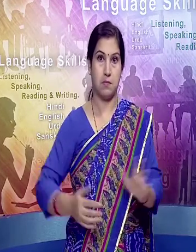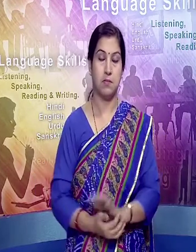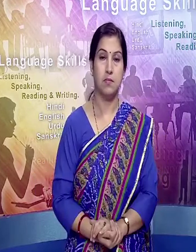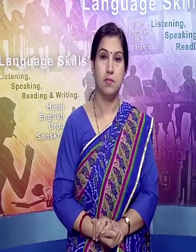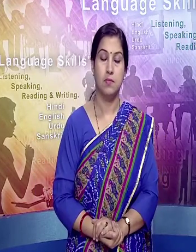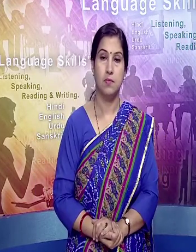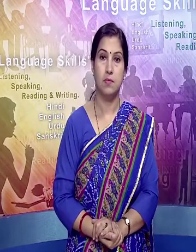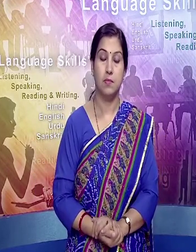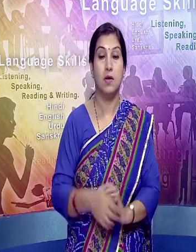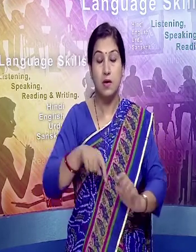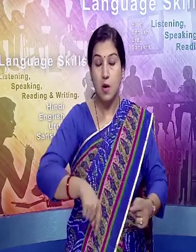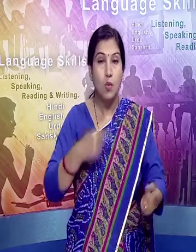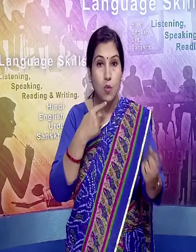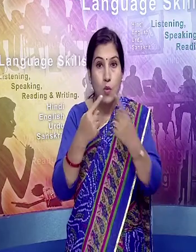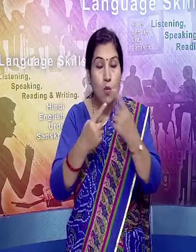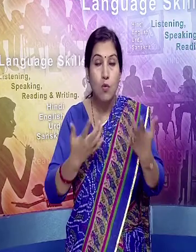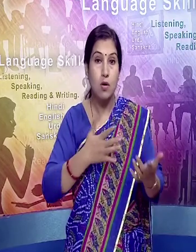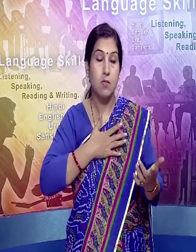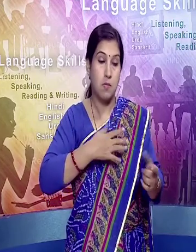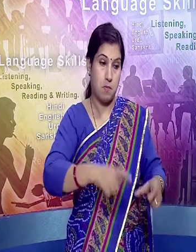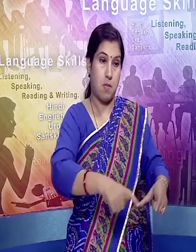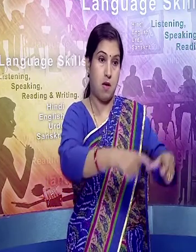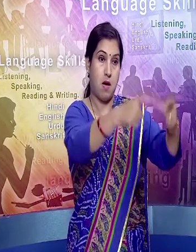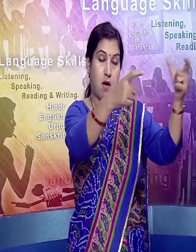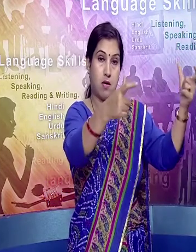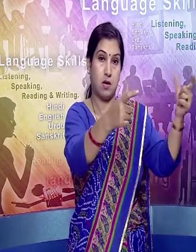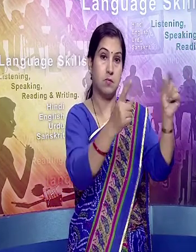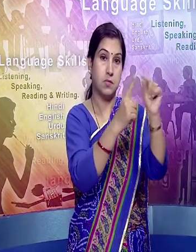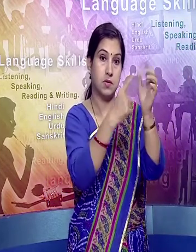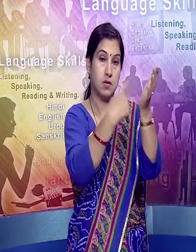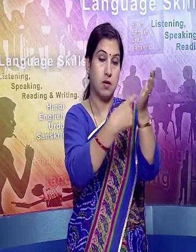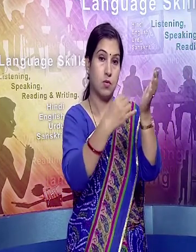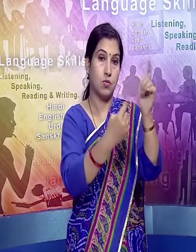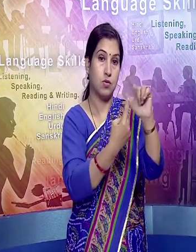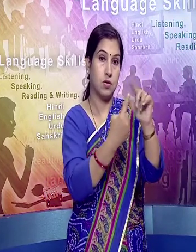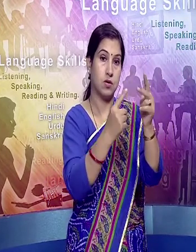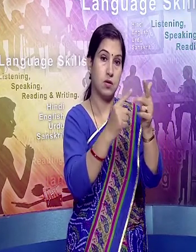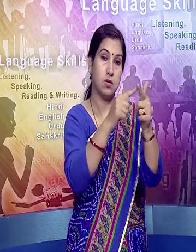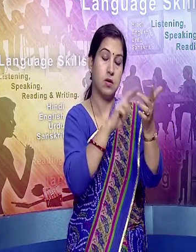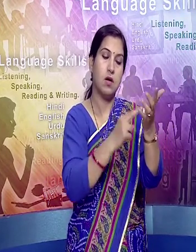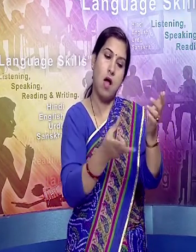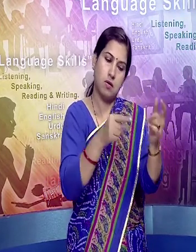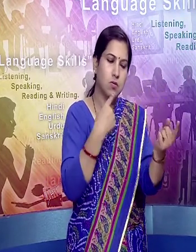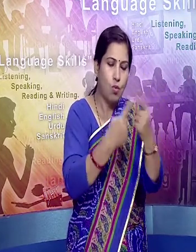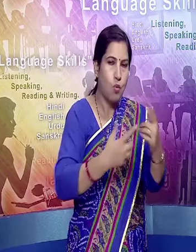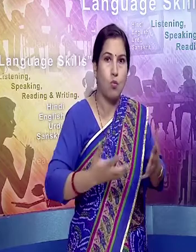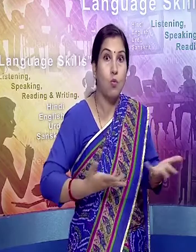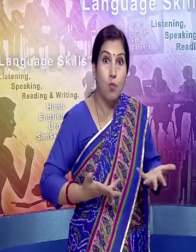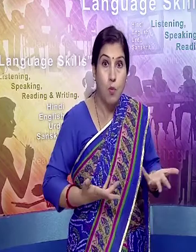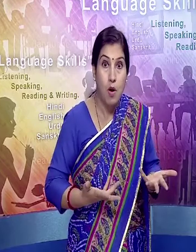Now we'll talk about plant protein again. Why? I'm talking again